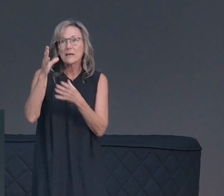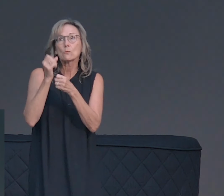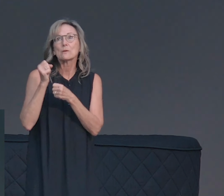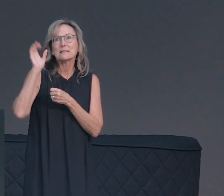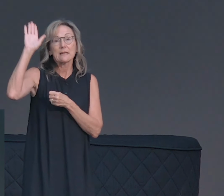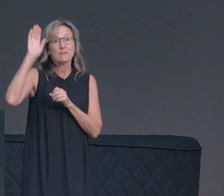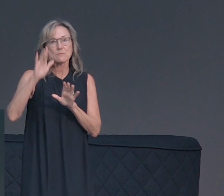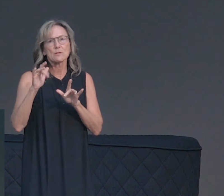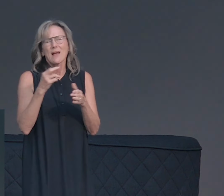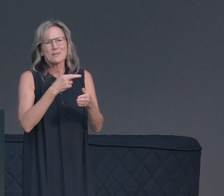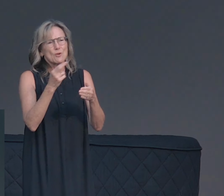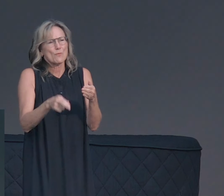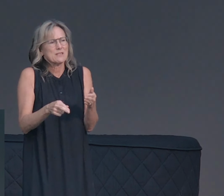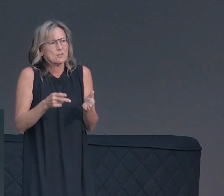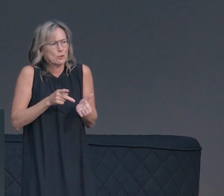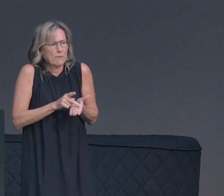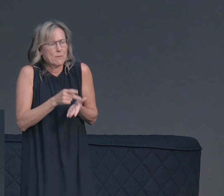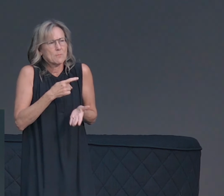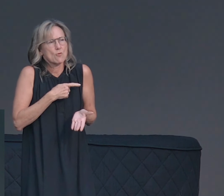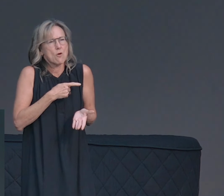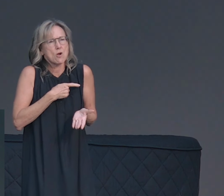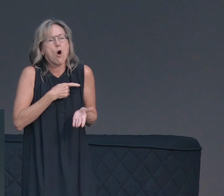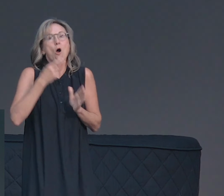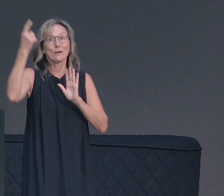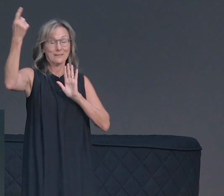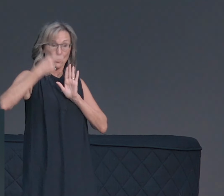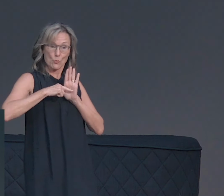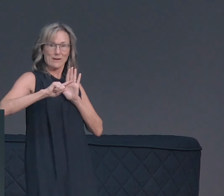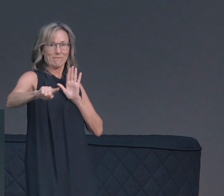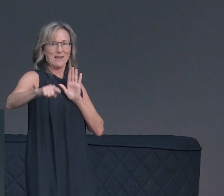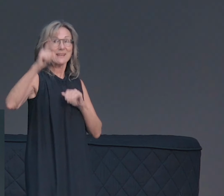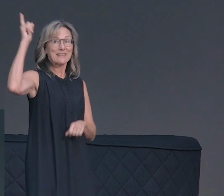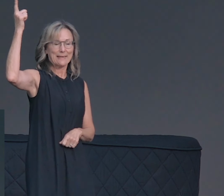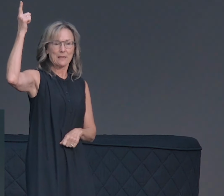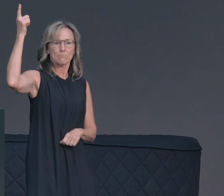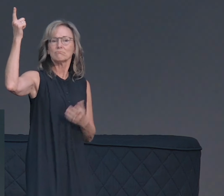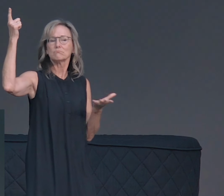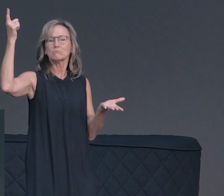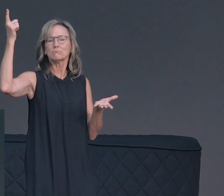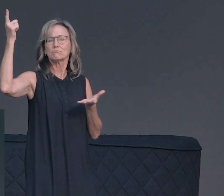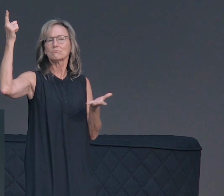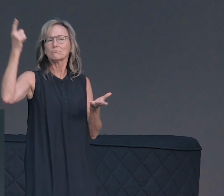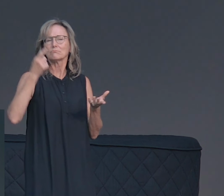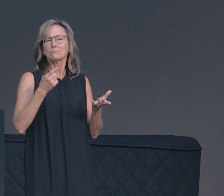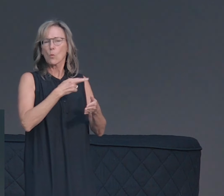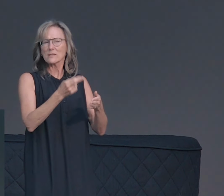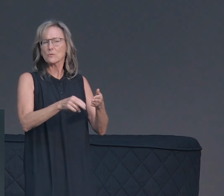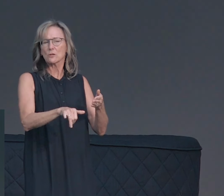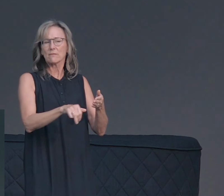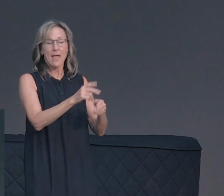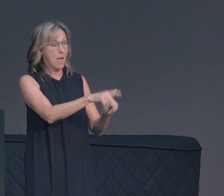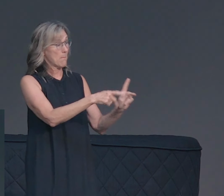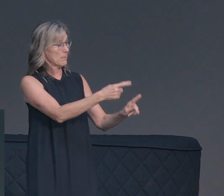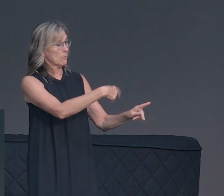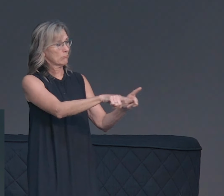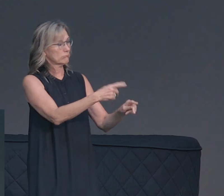What's the result of the pure in heart? Well, they reflect God. And guess what? Those around us see God more clearly.